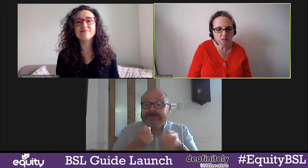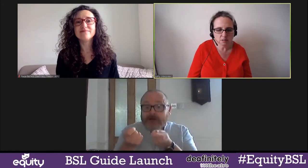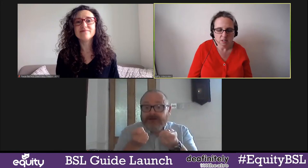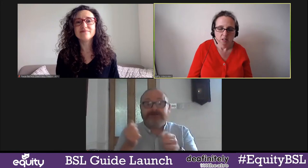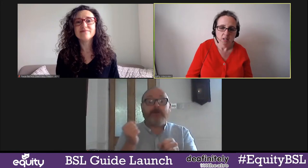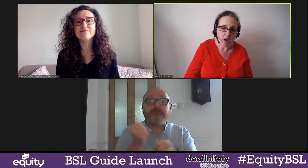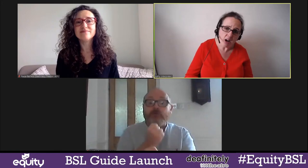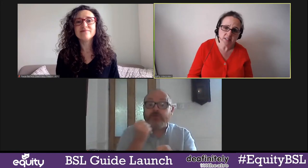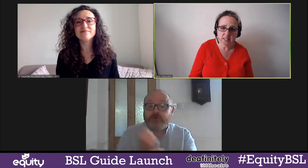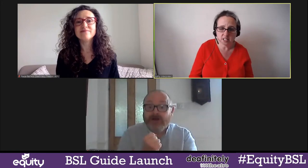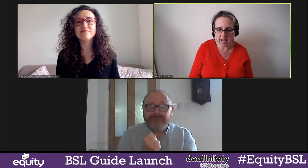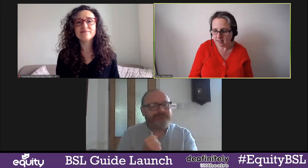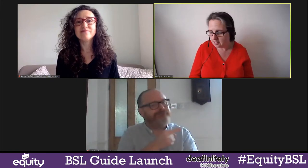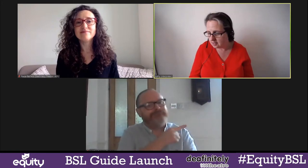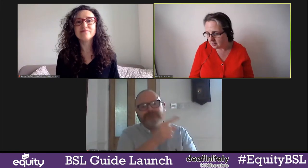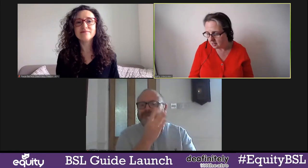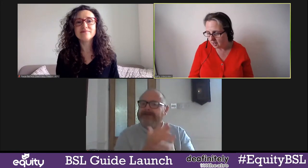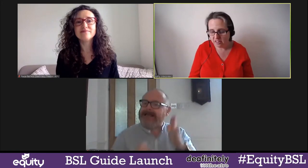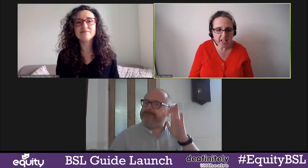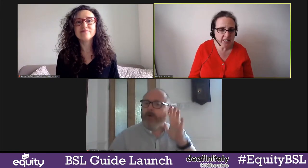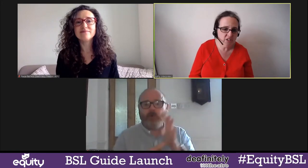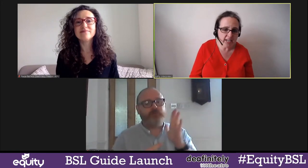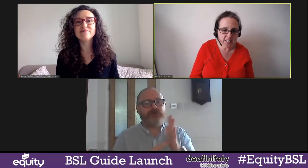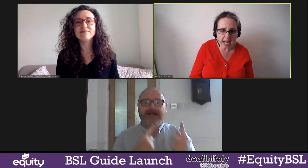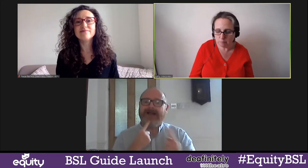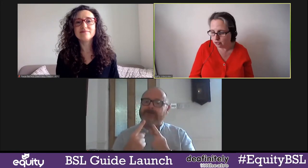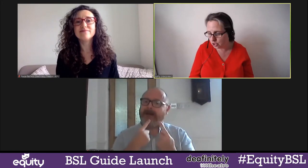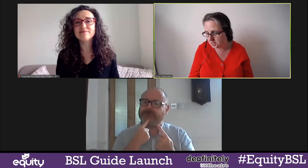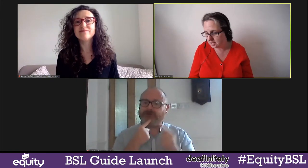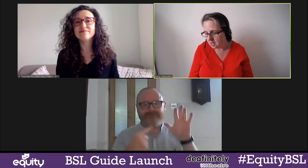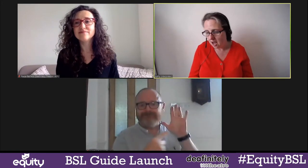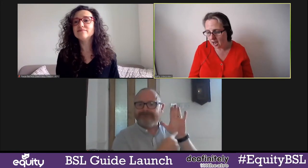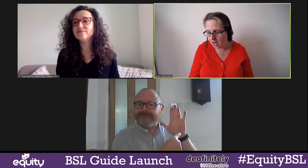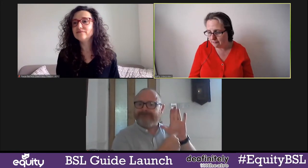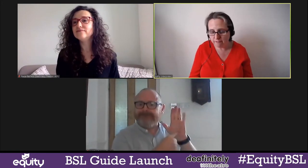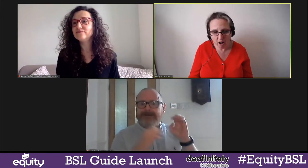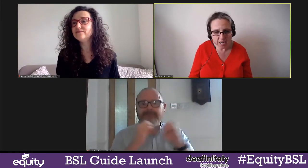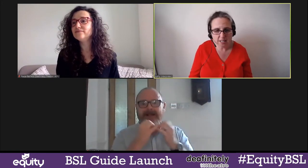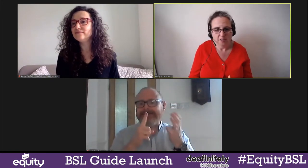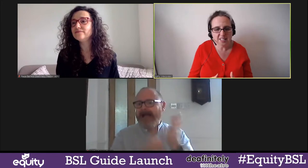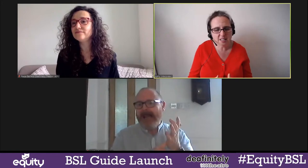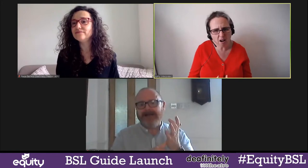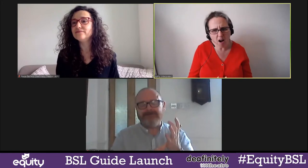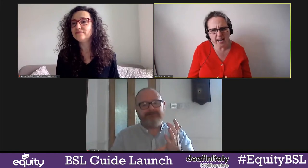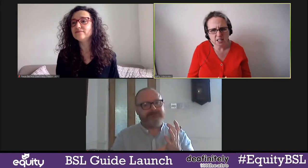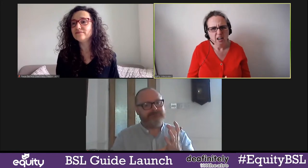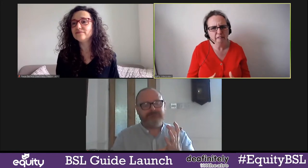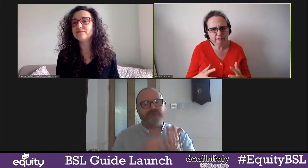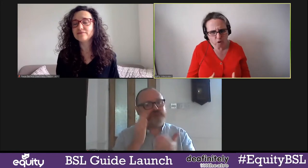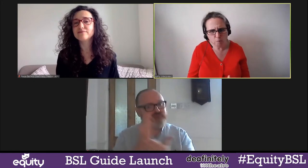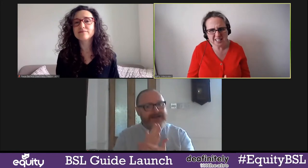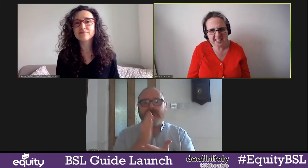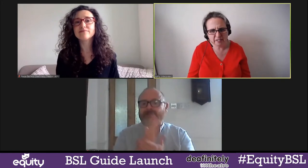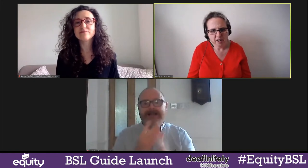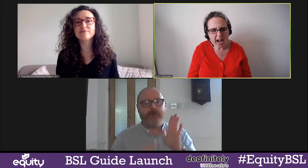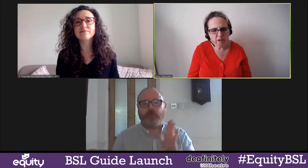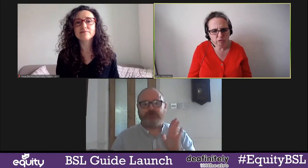professionals, casting directors, theatre directors and producers are going to find this guide informative and really